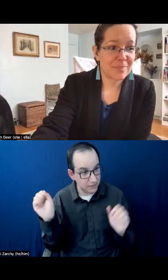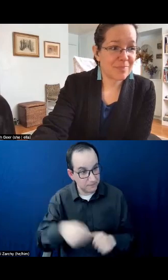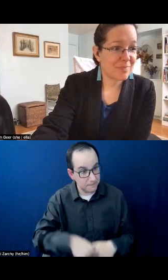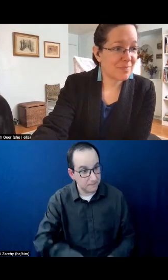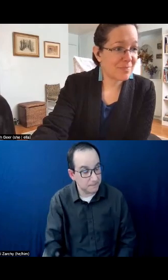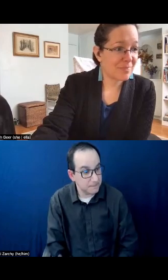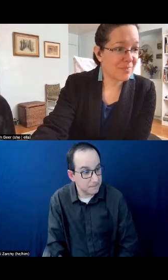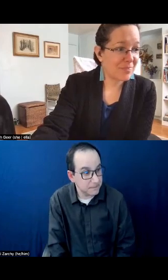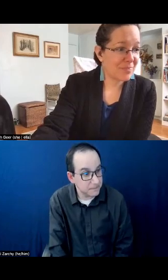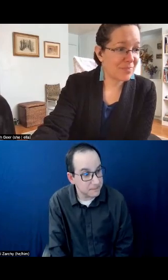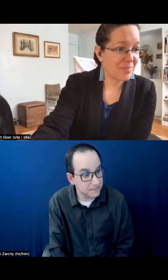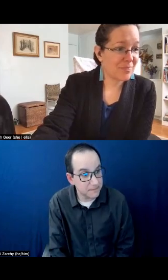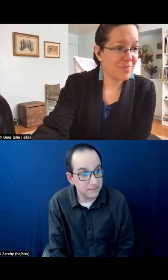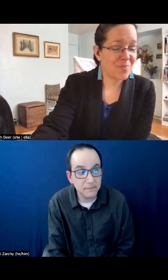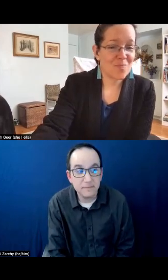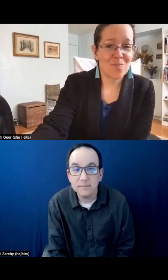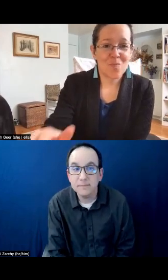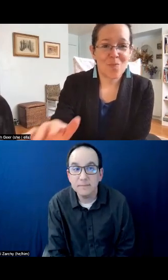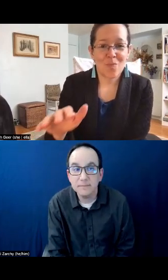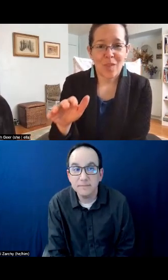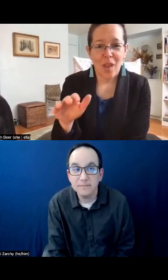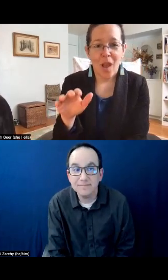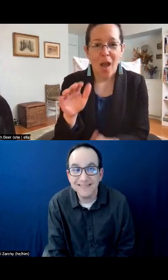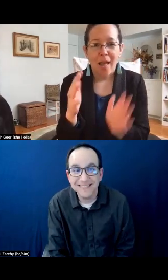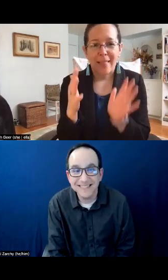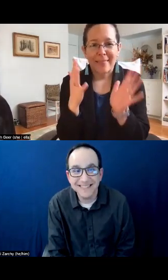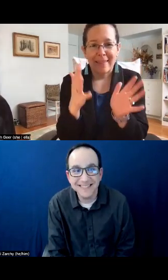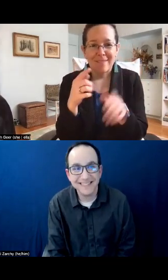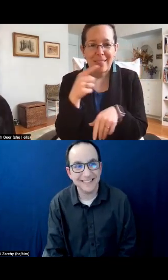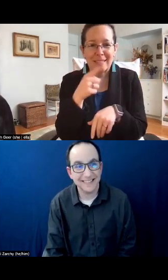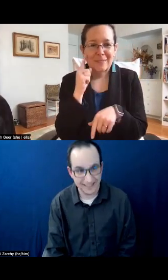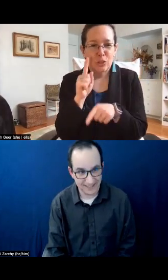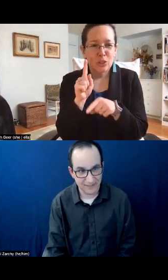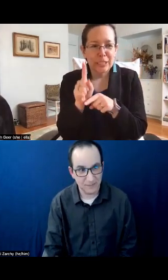I think that's the final slide, really.